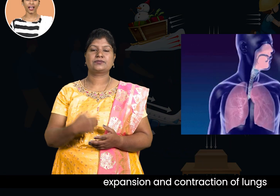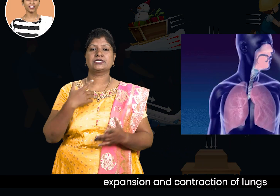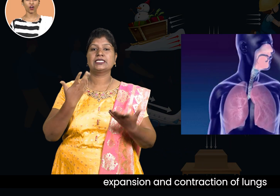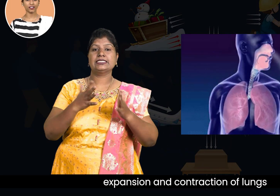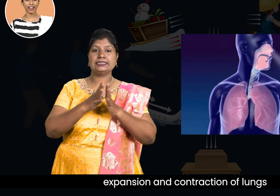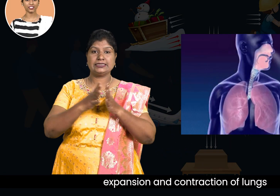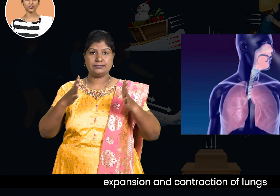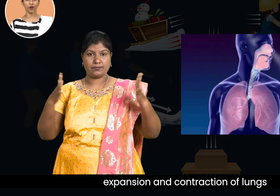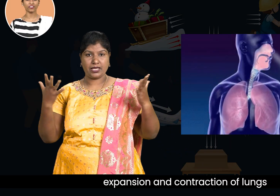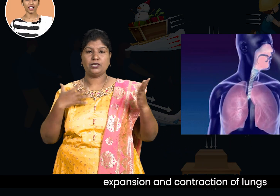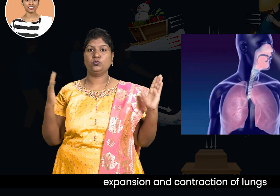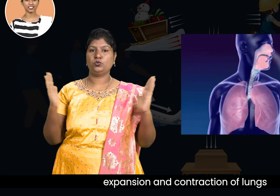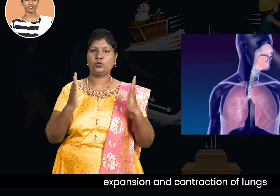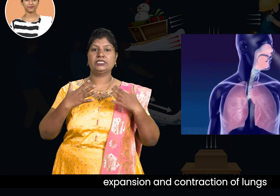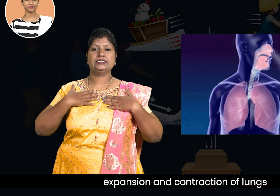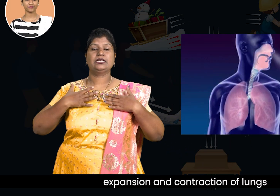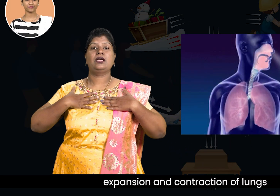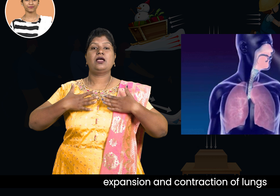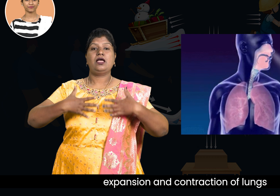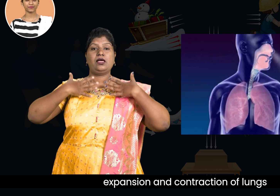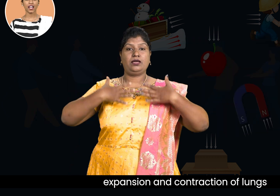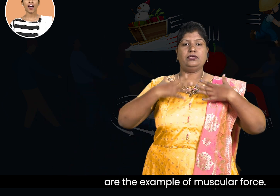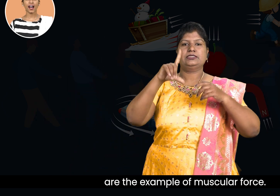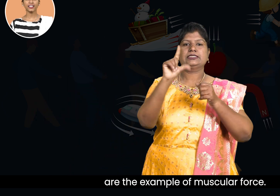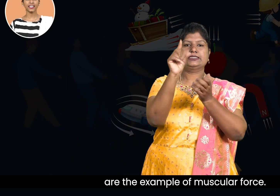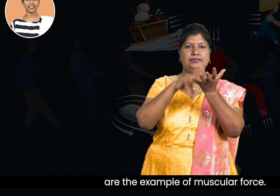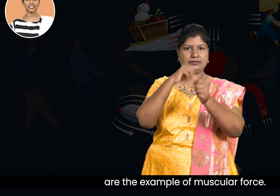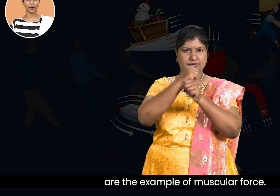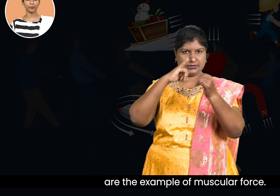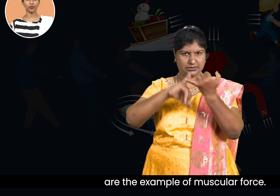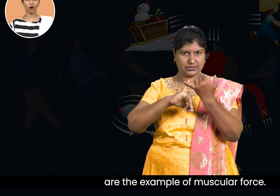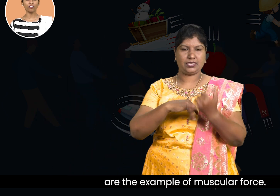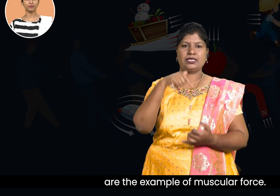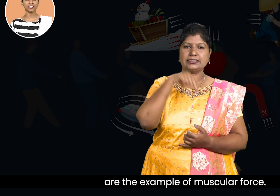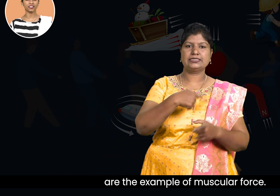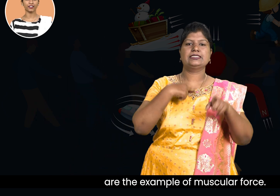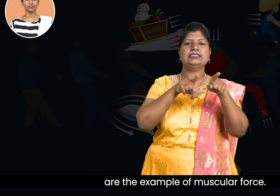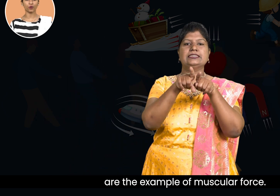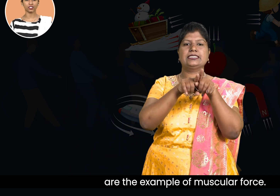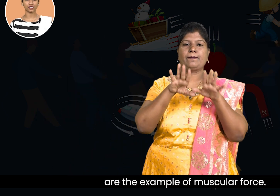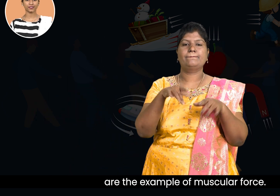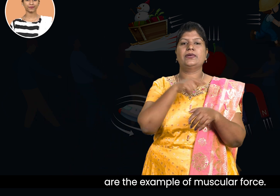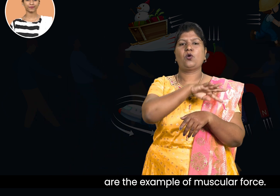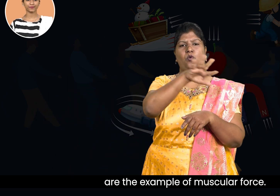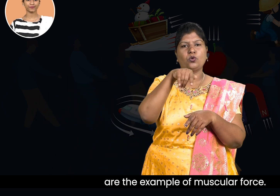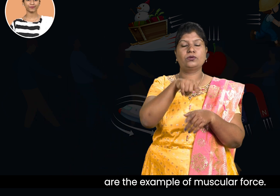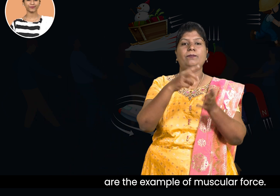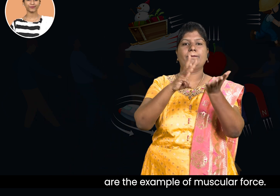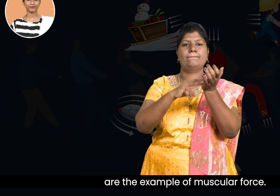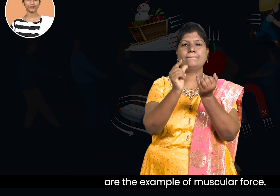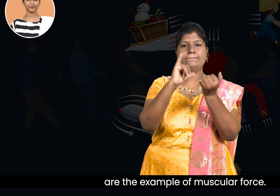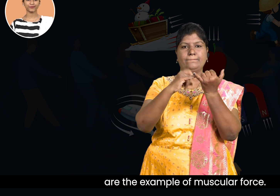expansion and contraction of lungs are the example of muscular force.